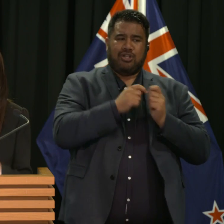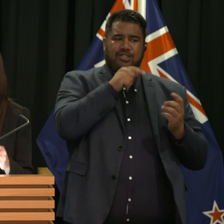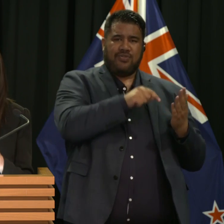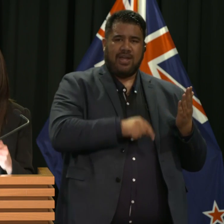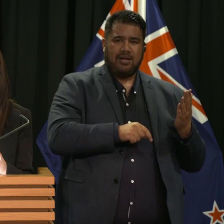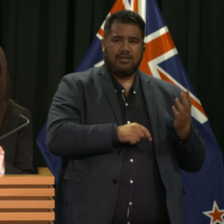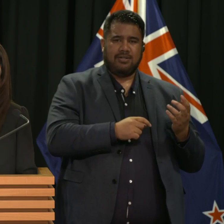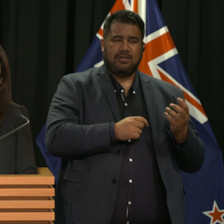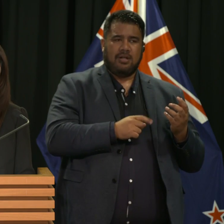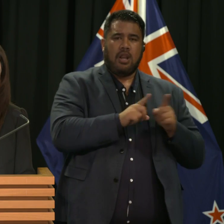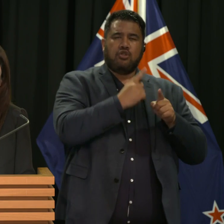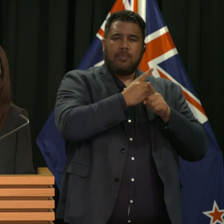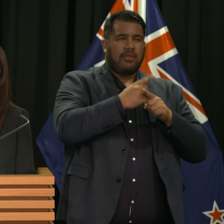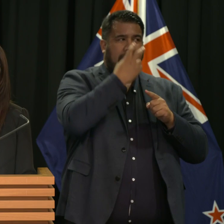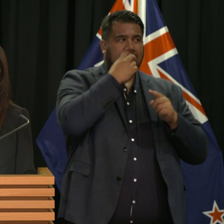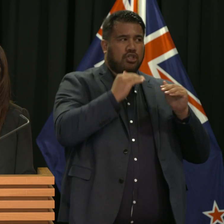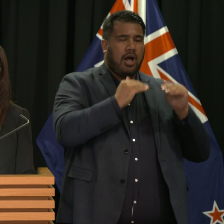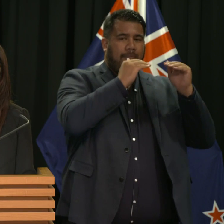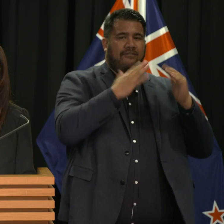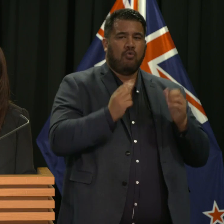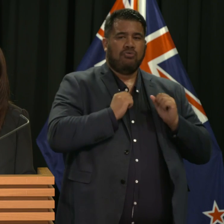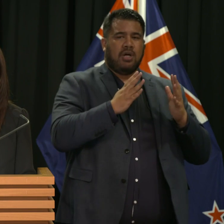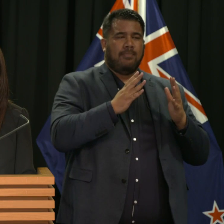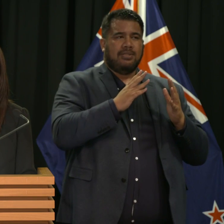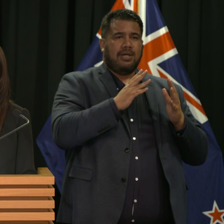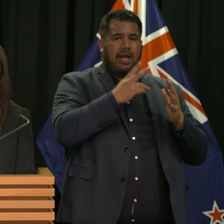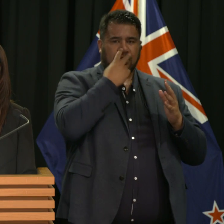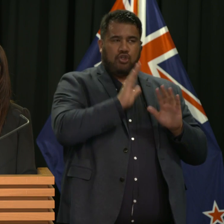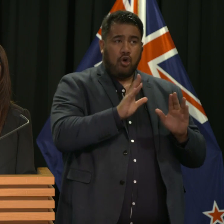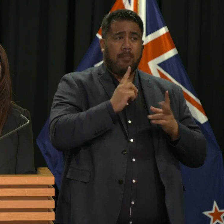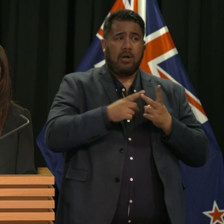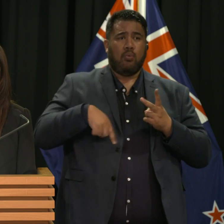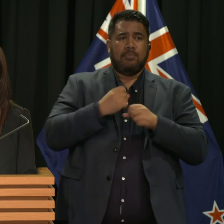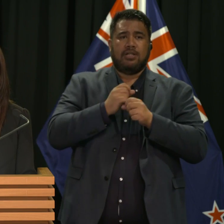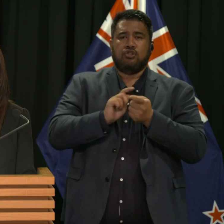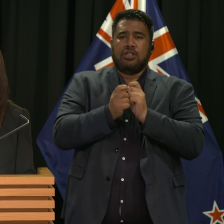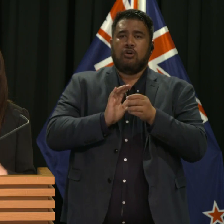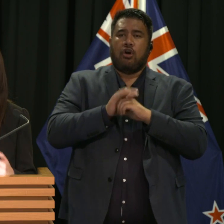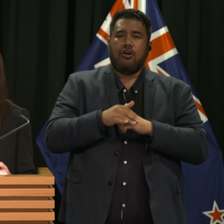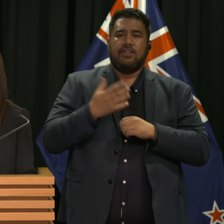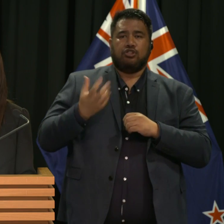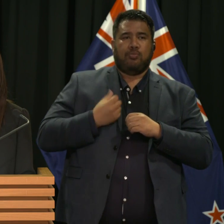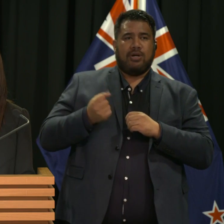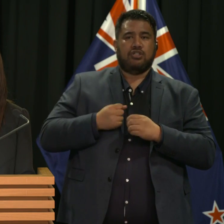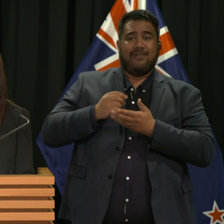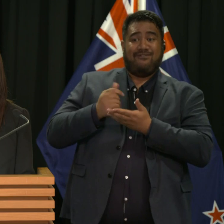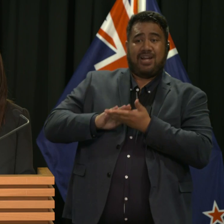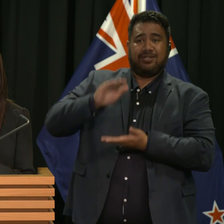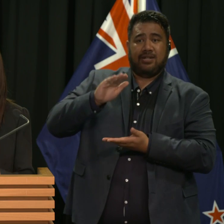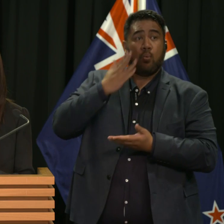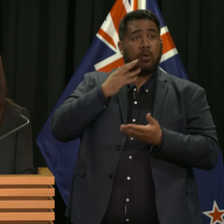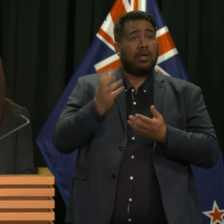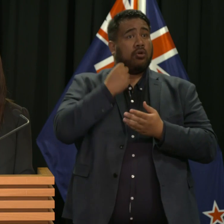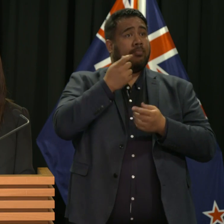made, in terms of the age, what we have made changes around is contribution to the super fund. We did that as soon as we came into office because